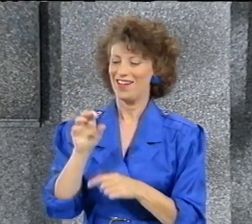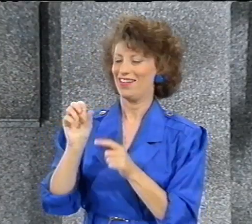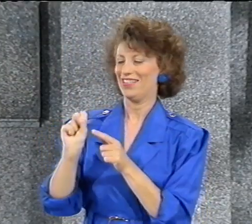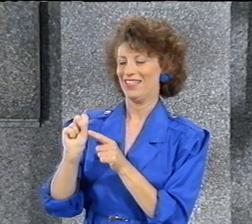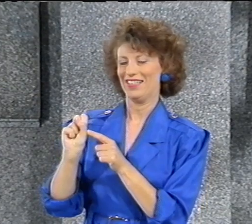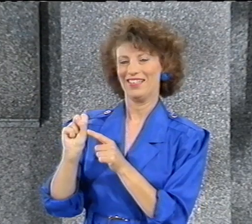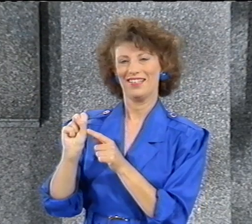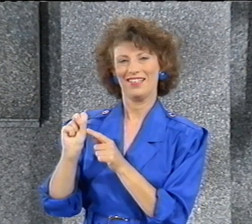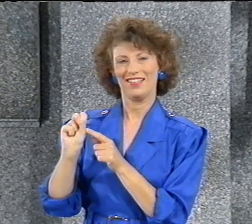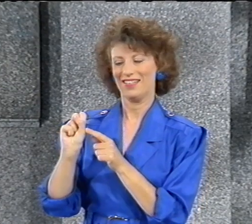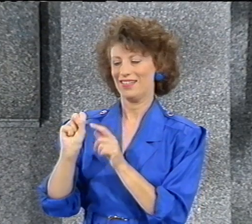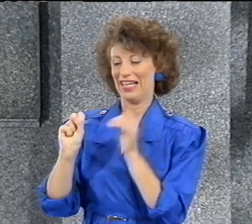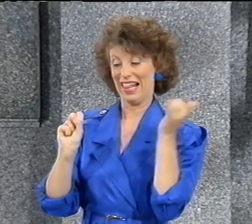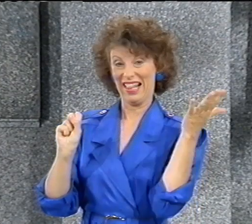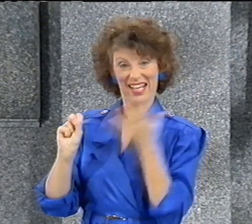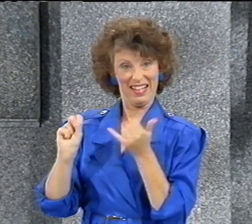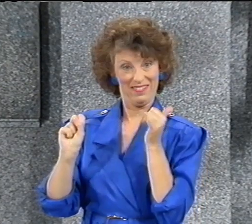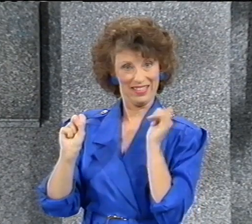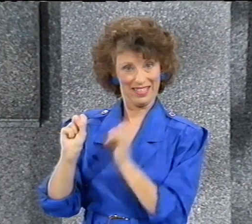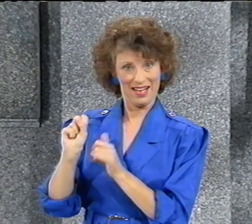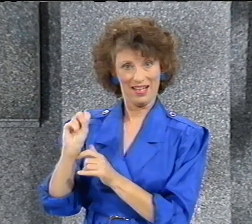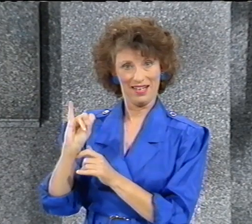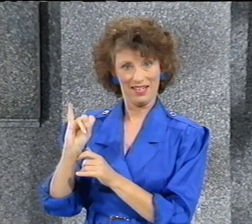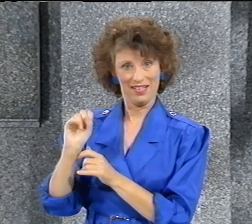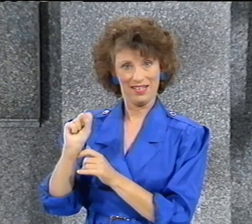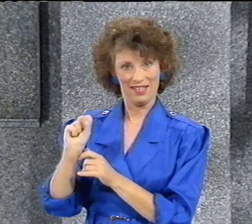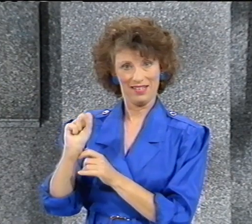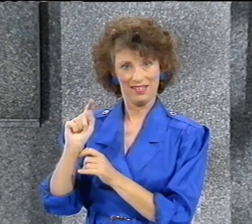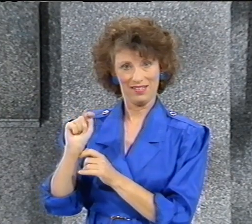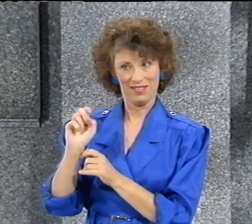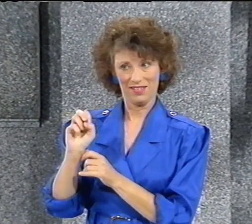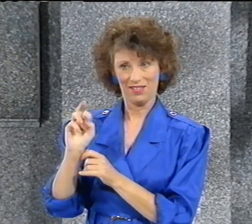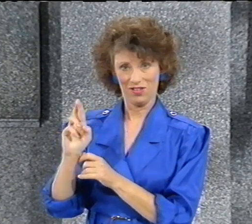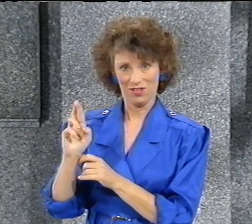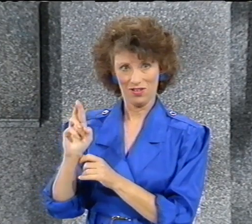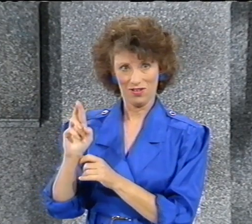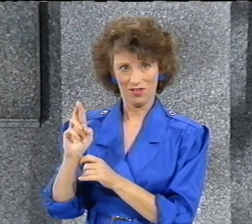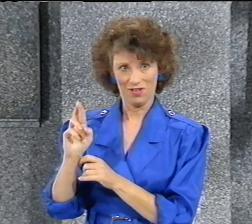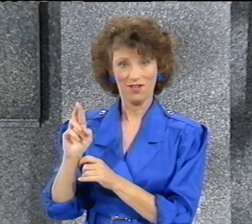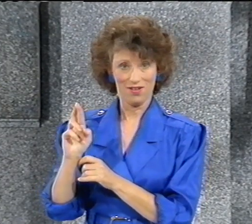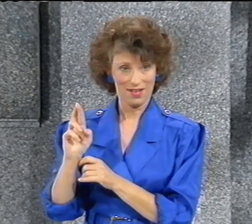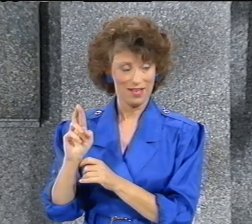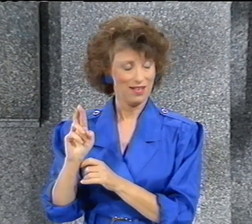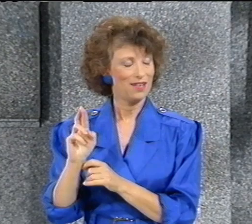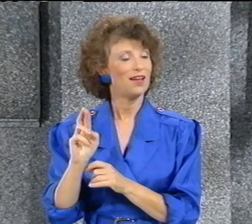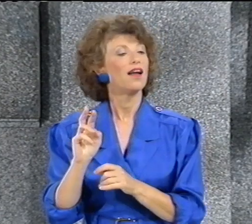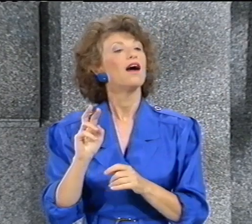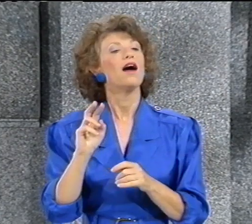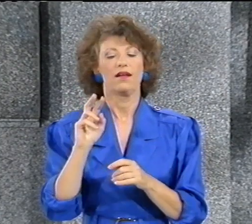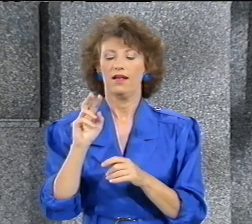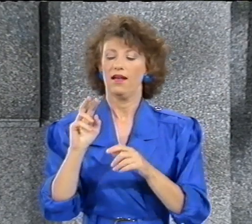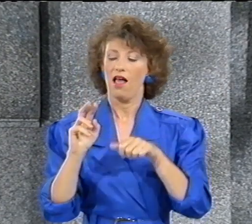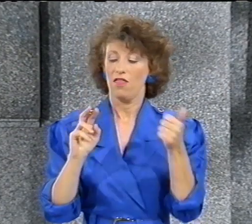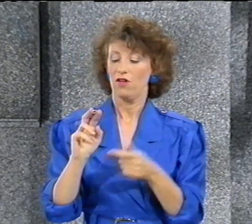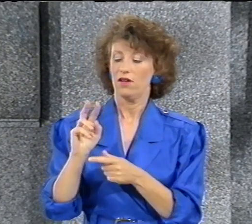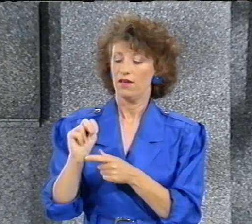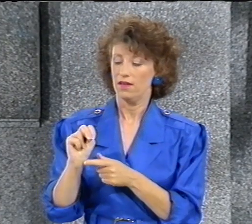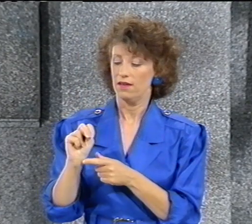Right. In some words, you can leave your hand in the shape of the previous letter and then make the I. In the word nice, leave